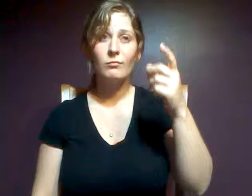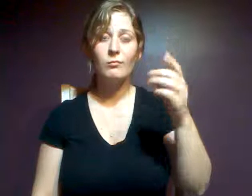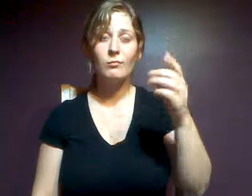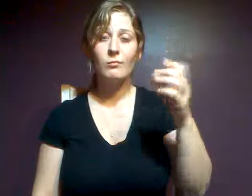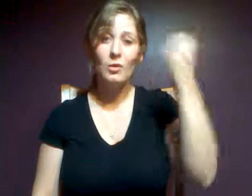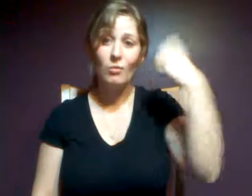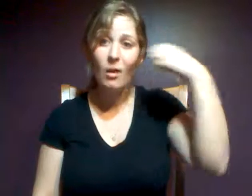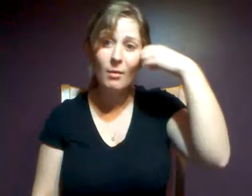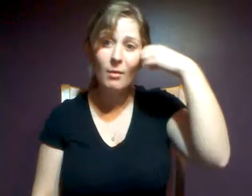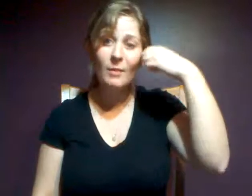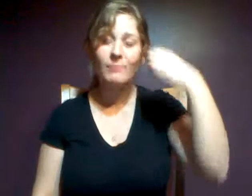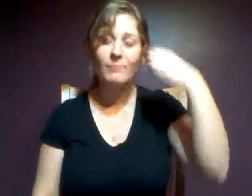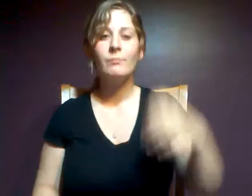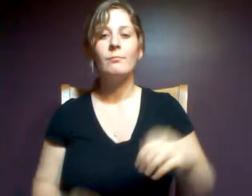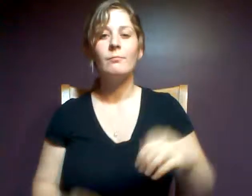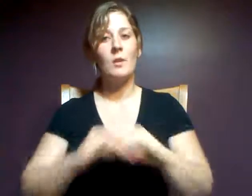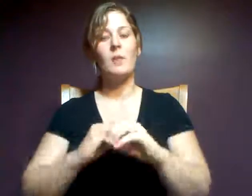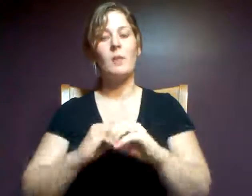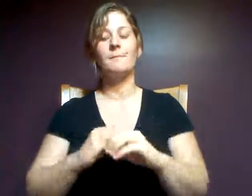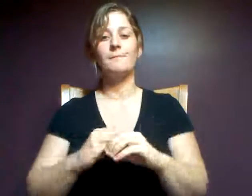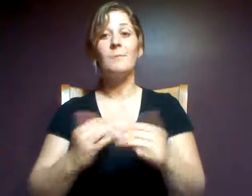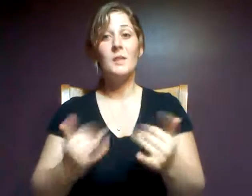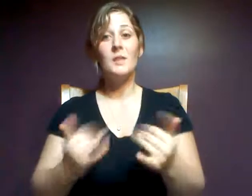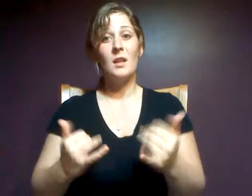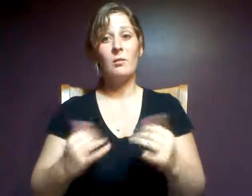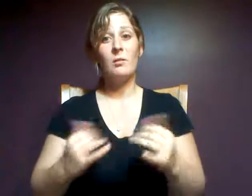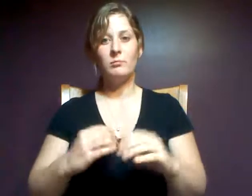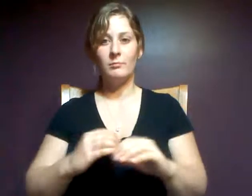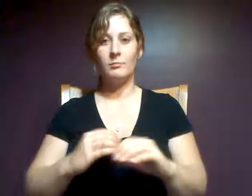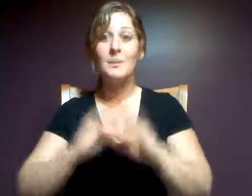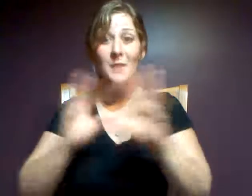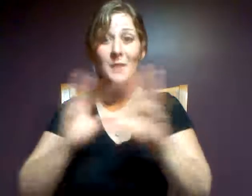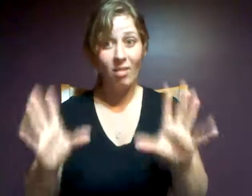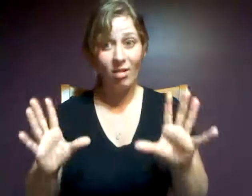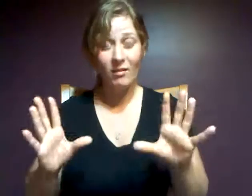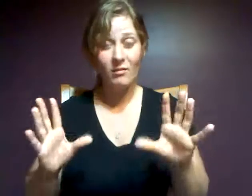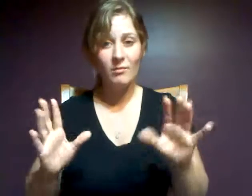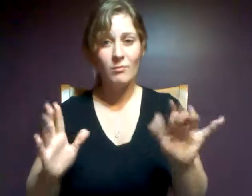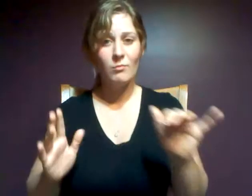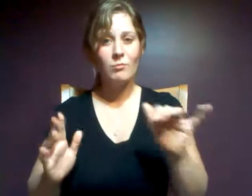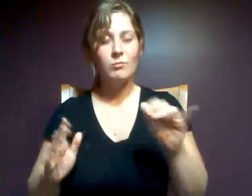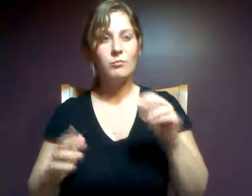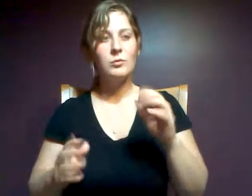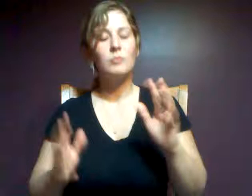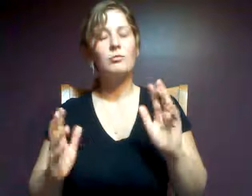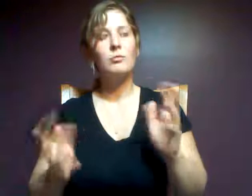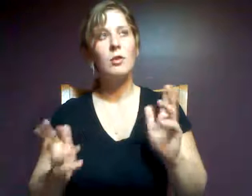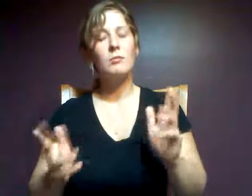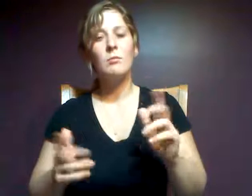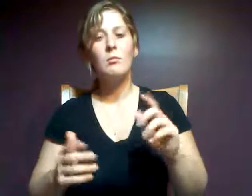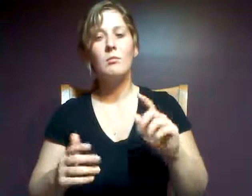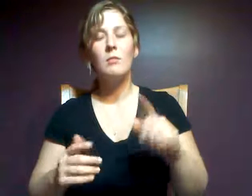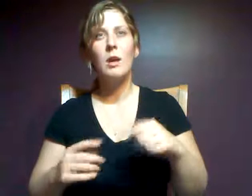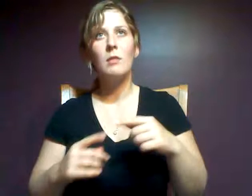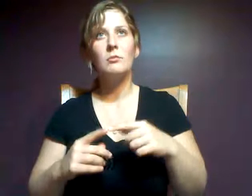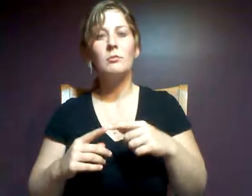how you actually look. Low body confidence is undermining academic achievement, but it's